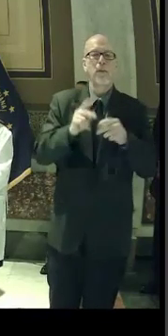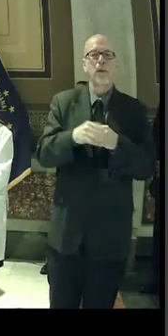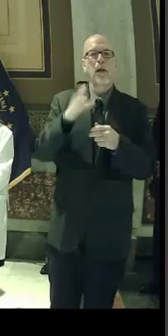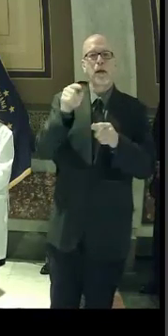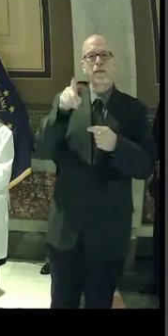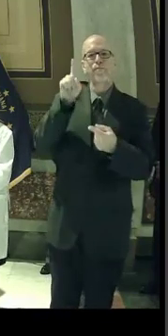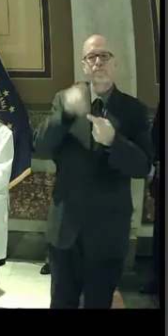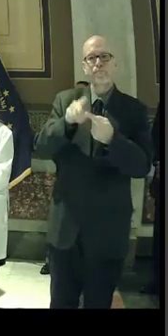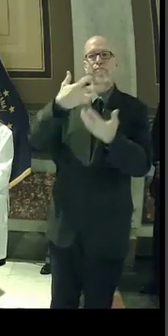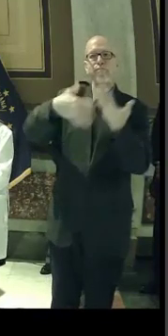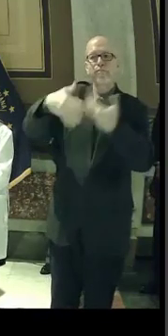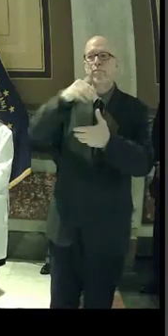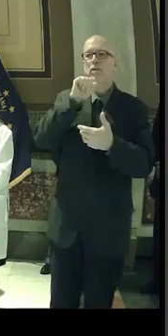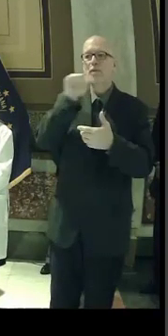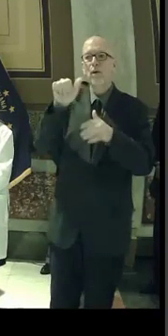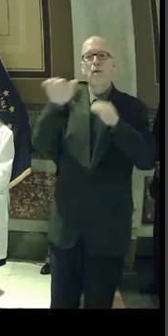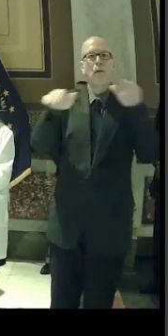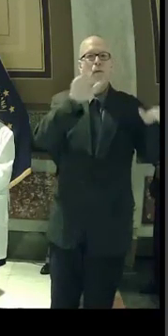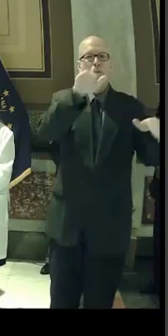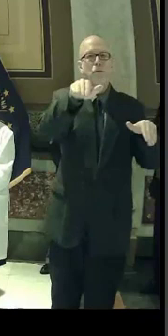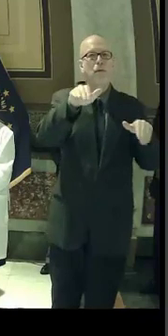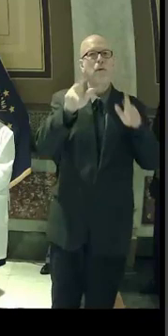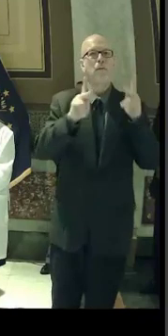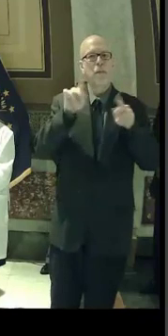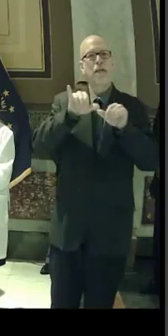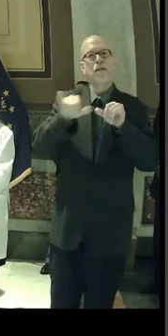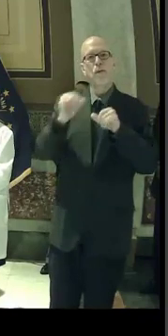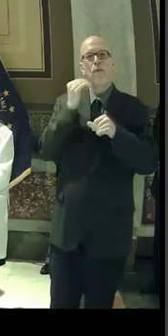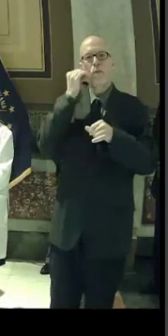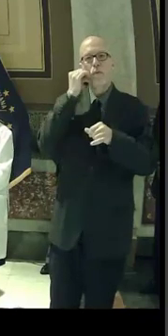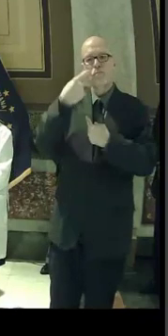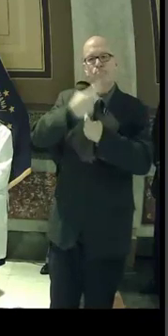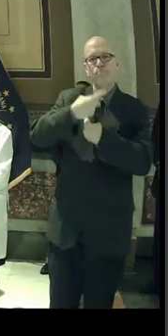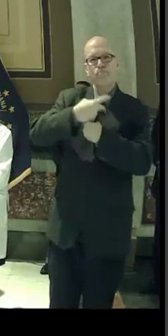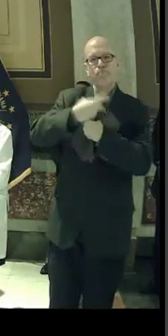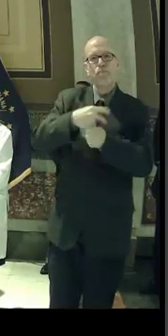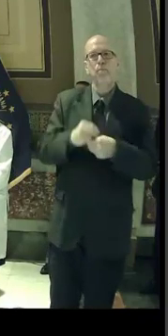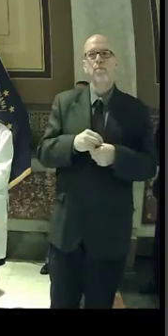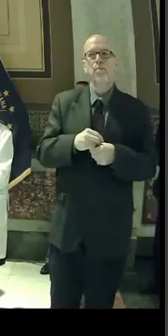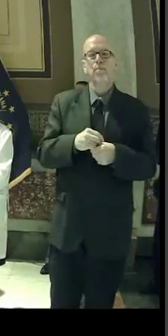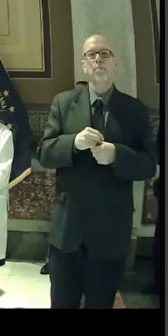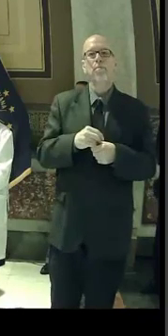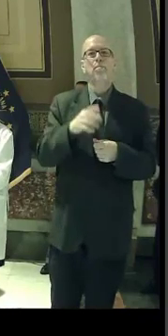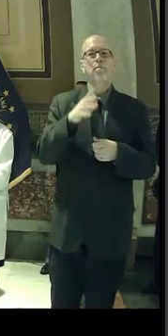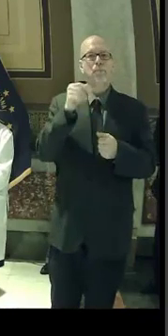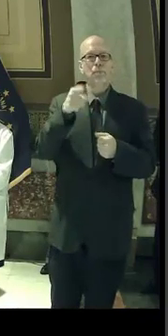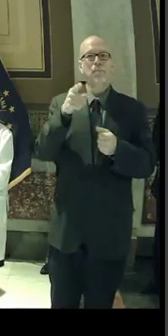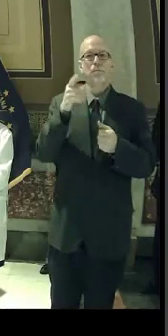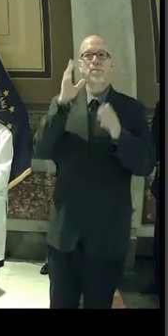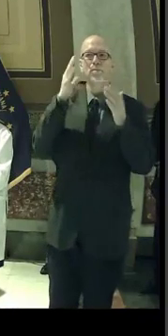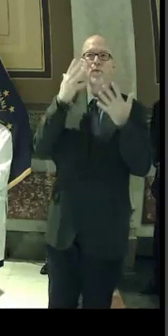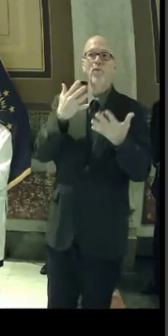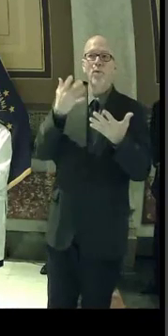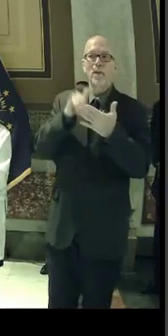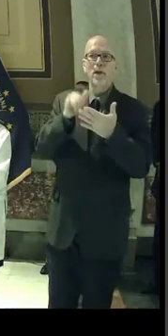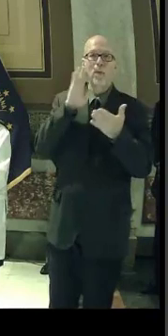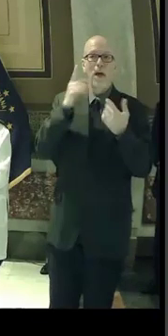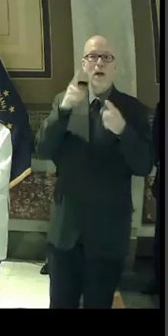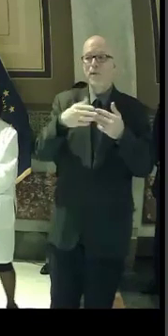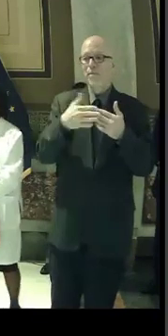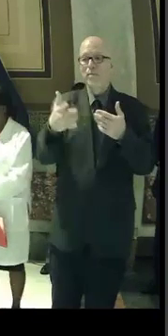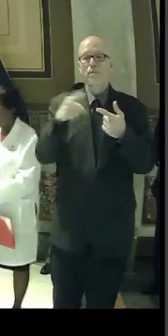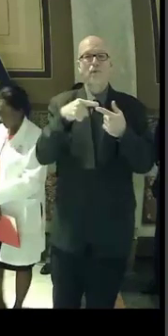apart. That's the only way we could try to prevent this from happening worse. And honestly, it's going to happen to more loved ones, and so let's do what we can. Thank you.